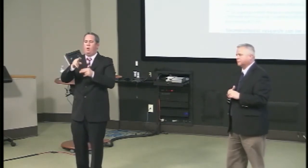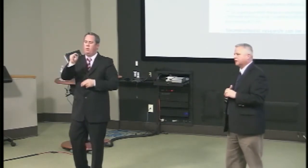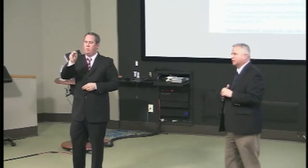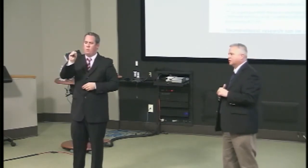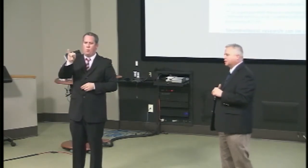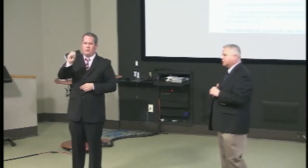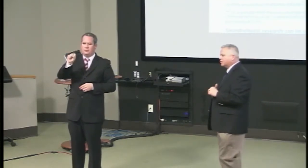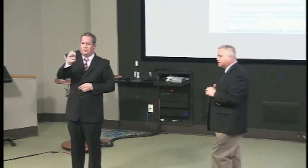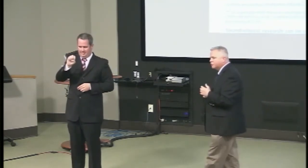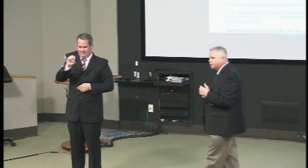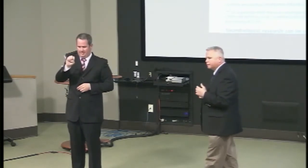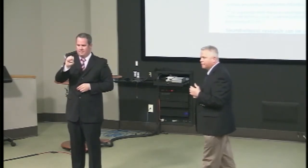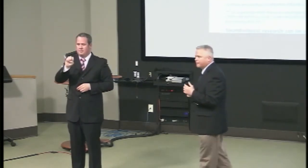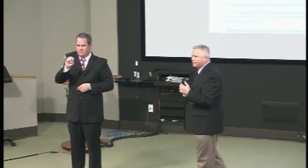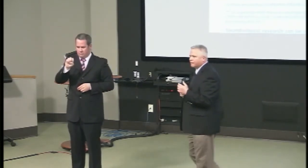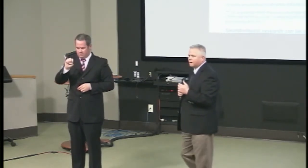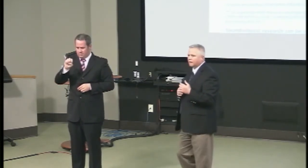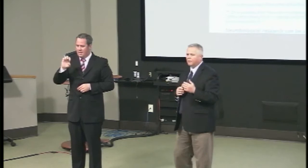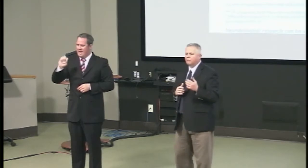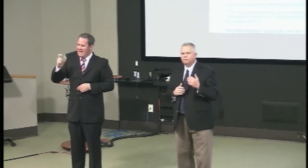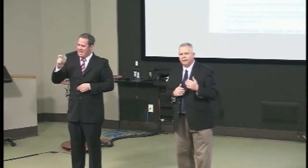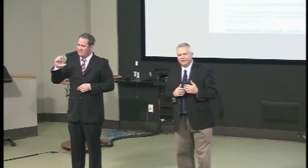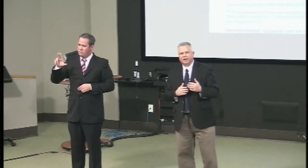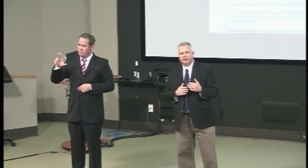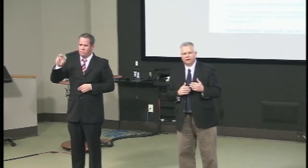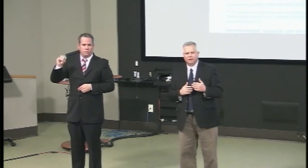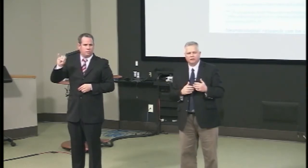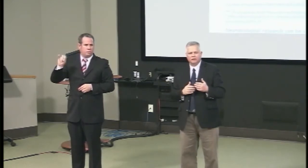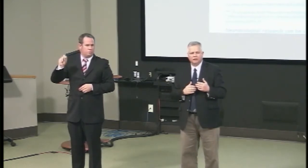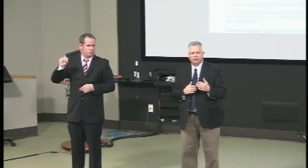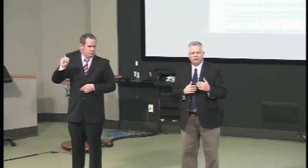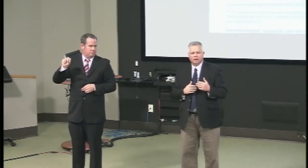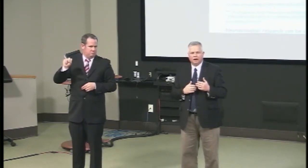factors. There's also a more basic